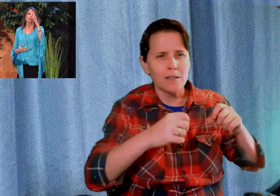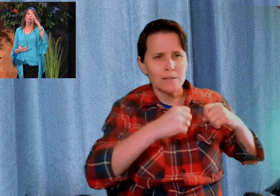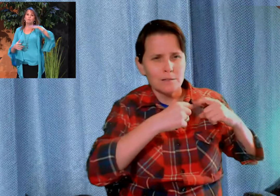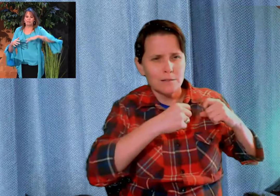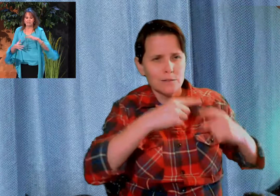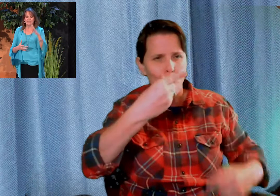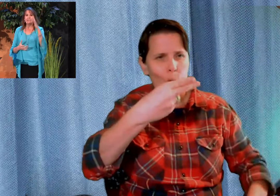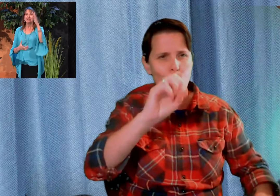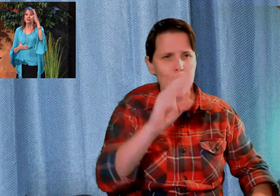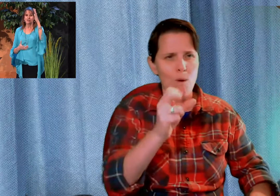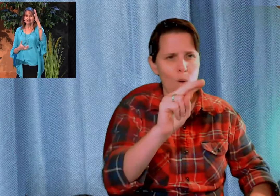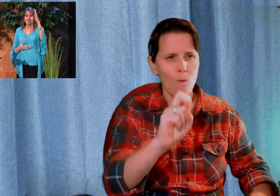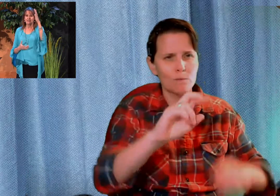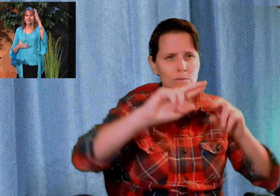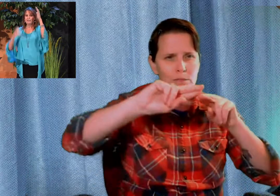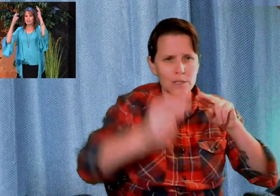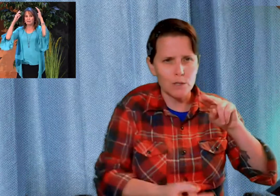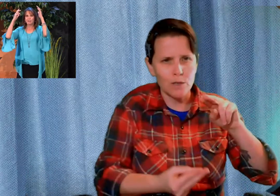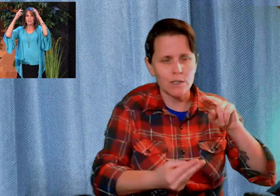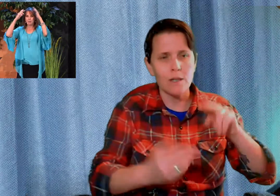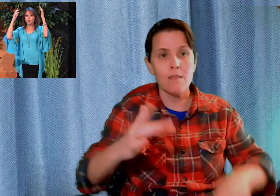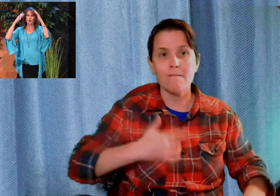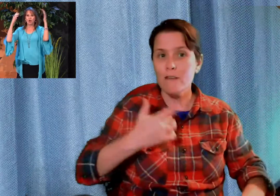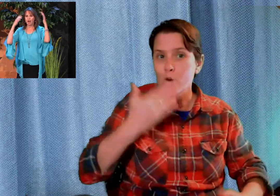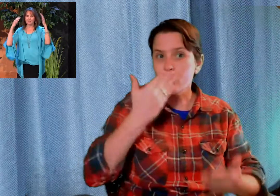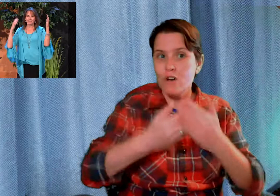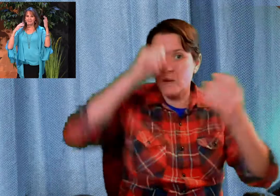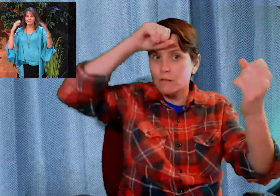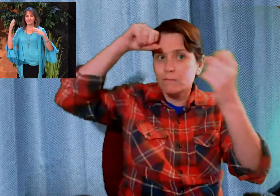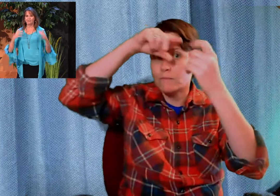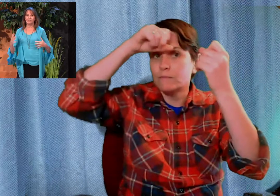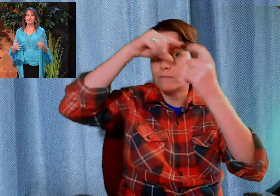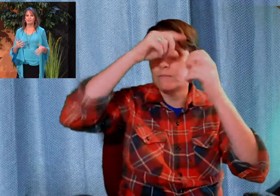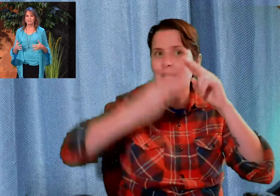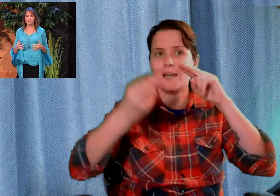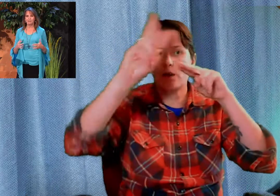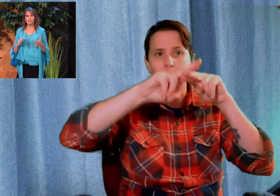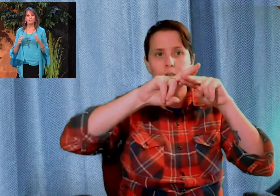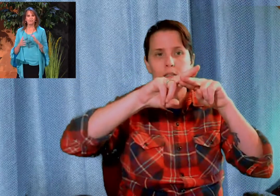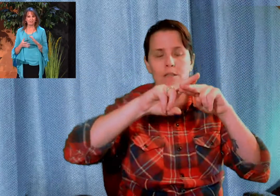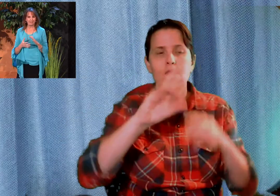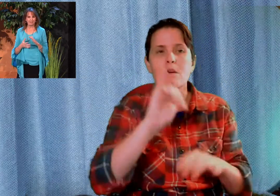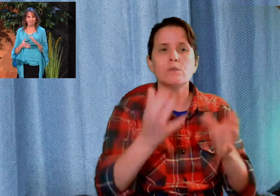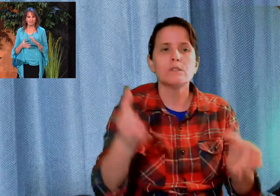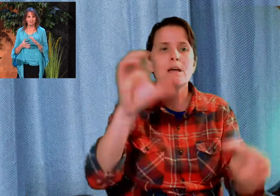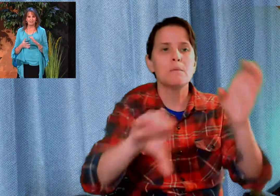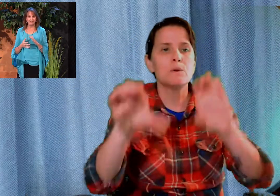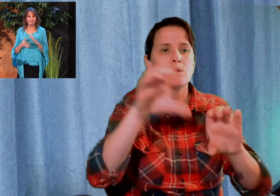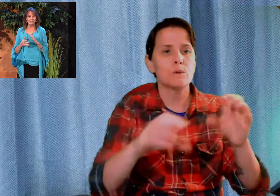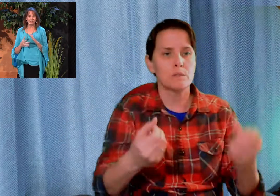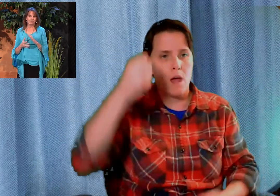feel-good hormones begin to increase. The chemical cocktails that flood your system